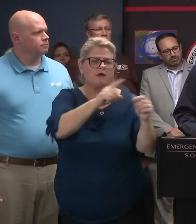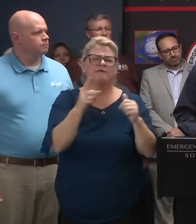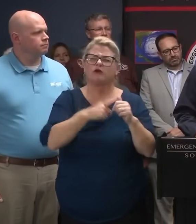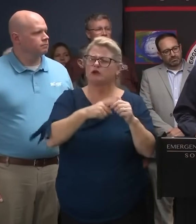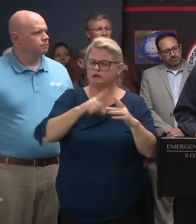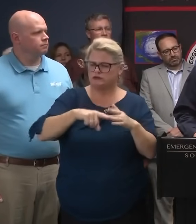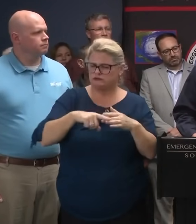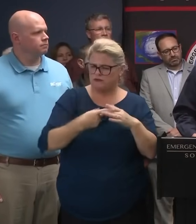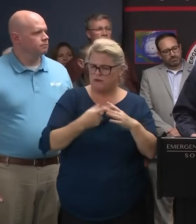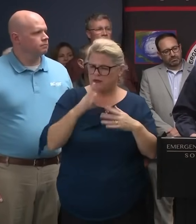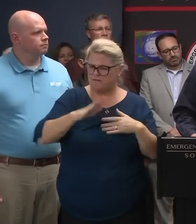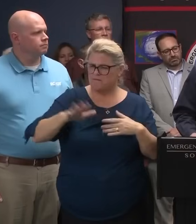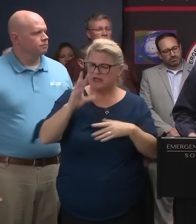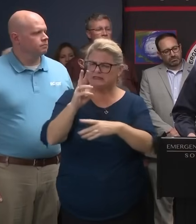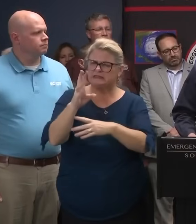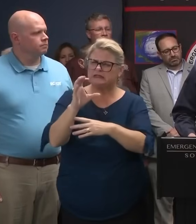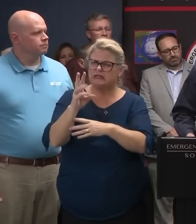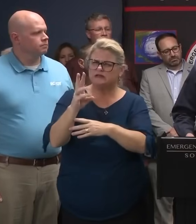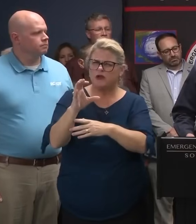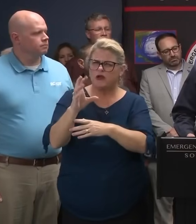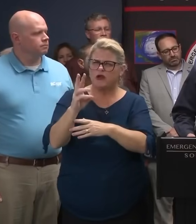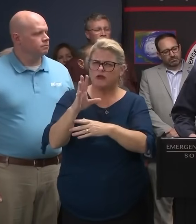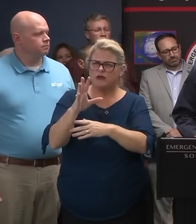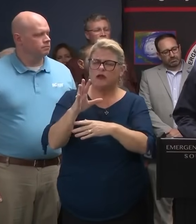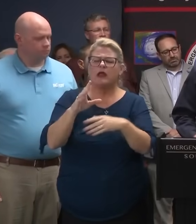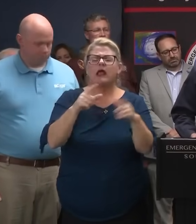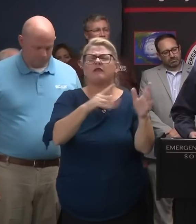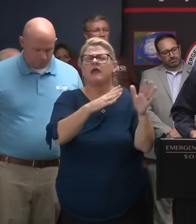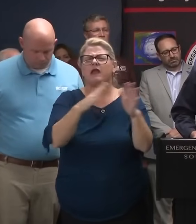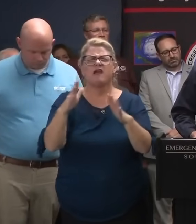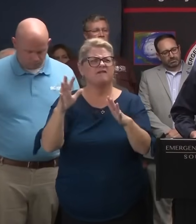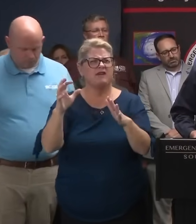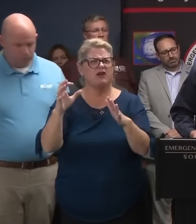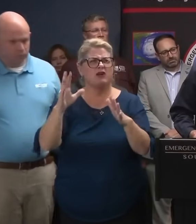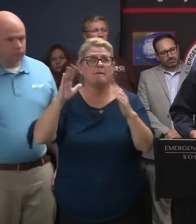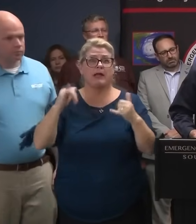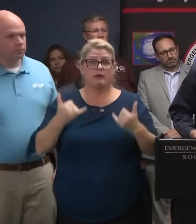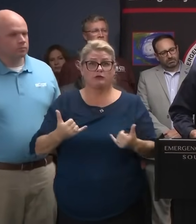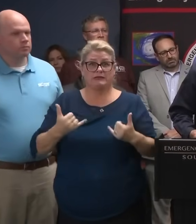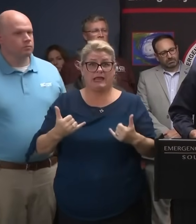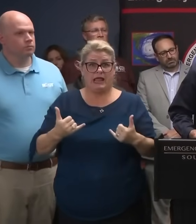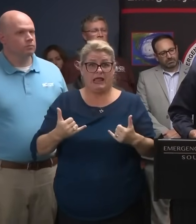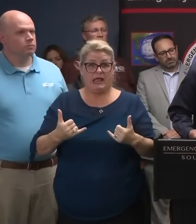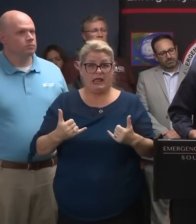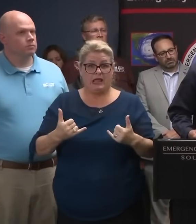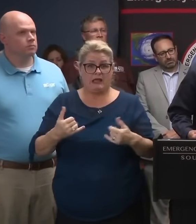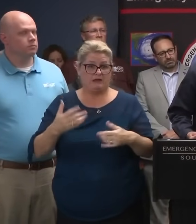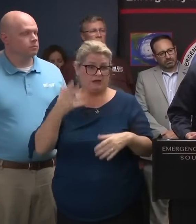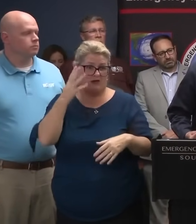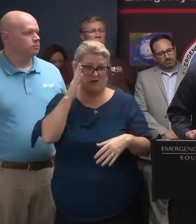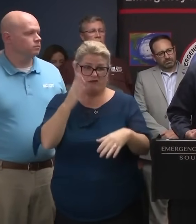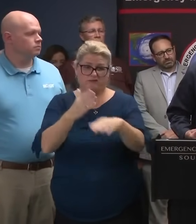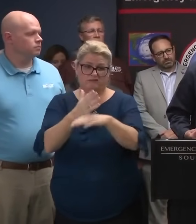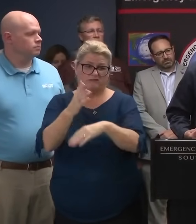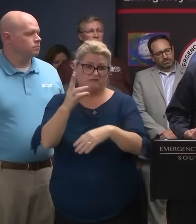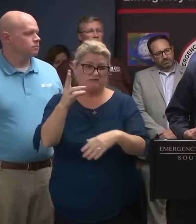I think it was about 600. By the end of the 500, by the end of this day, we'd be well up to